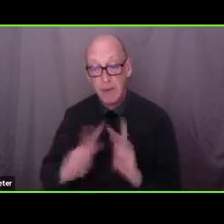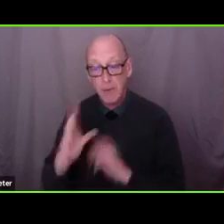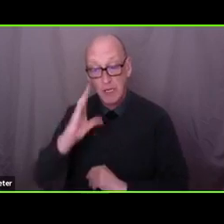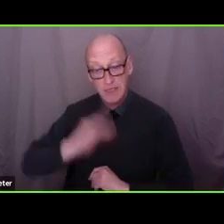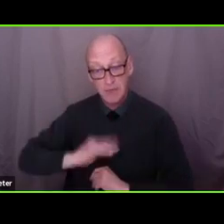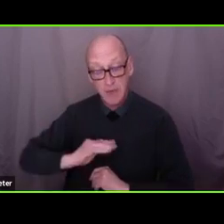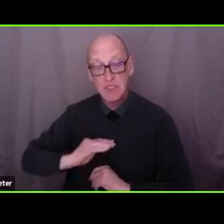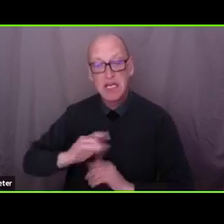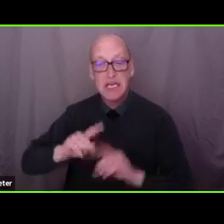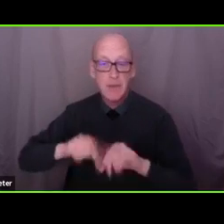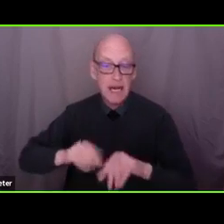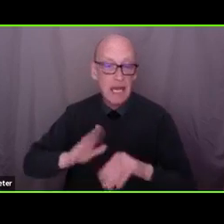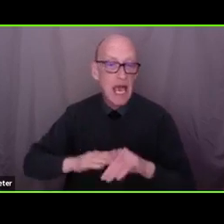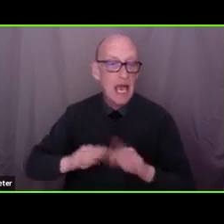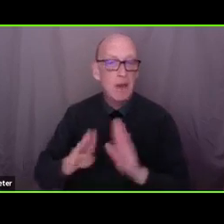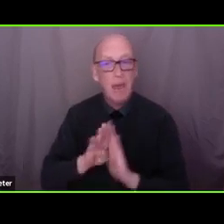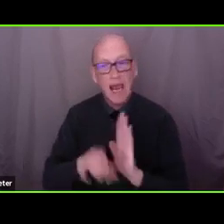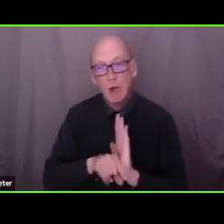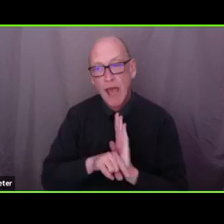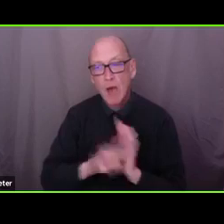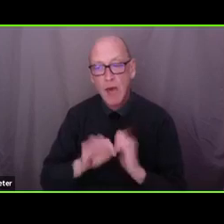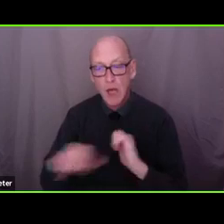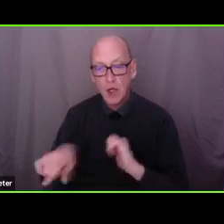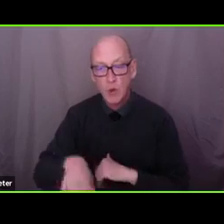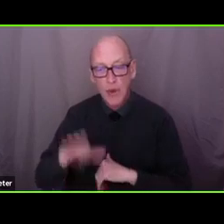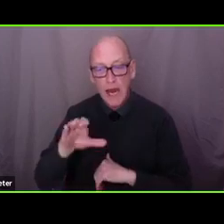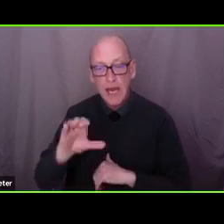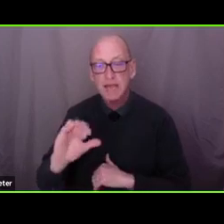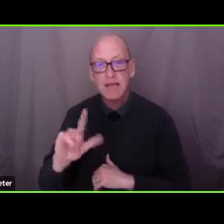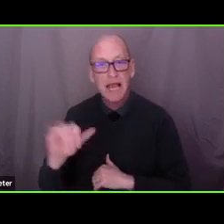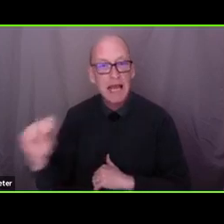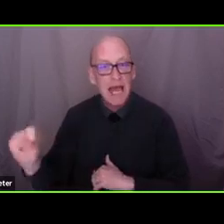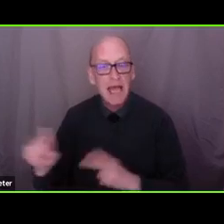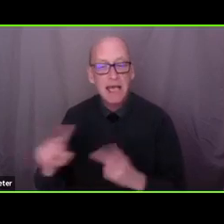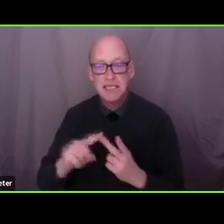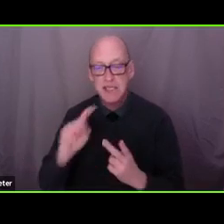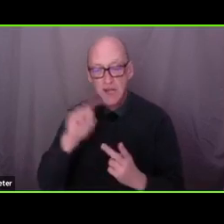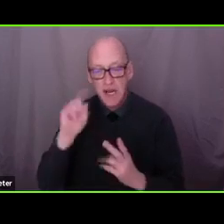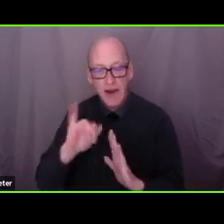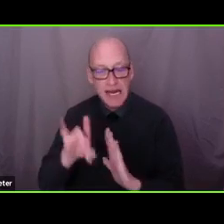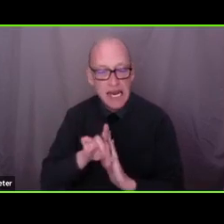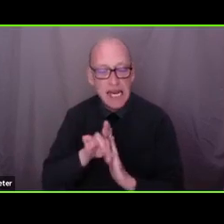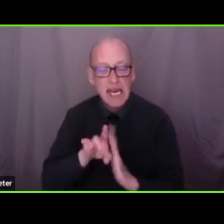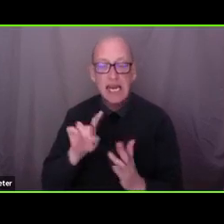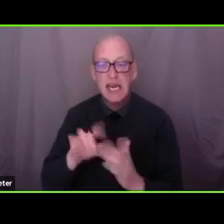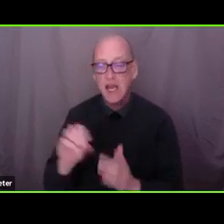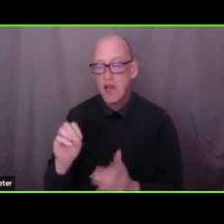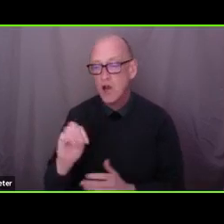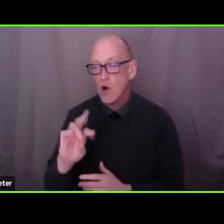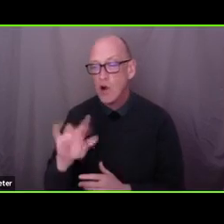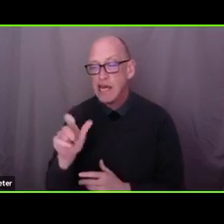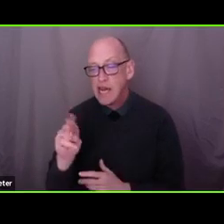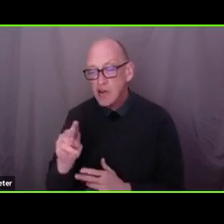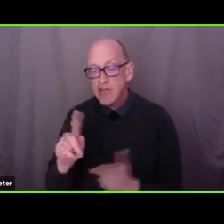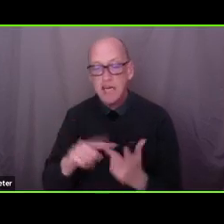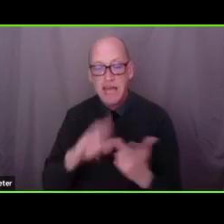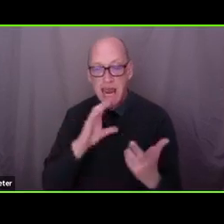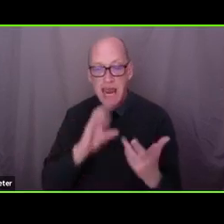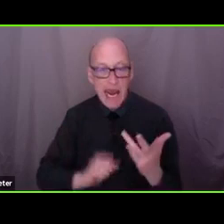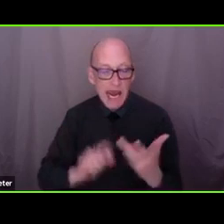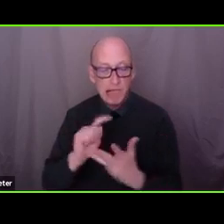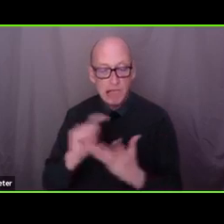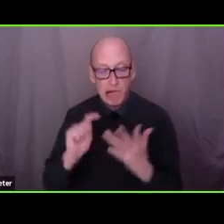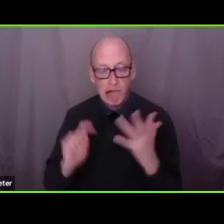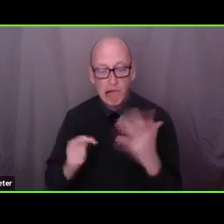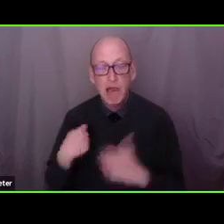your ethnicity, your class, your gender identity, your orientation, your age, as we